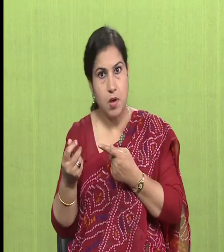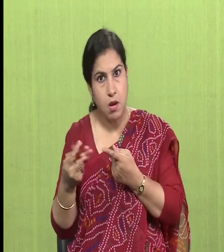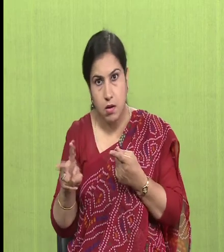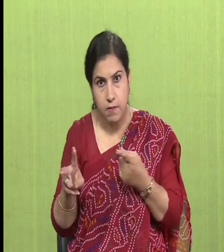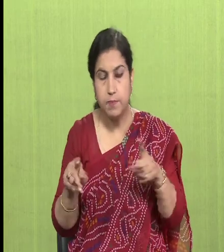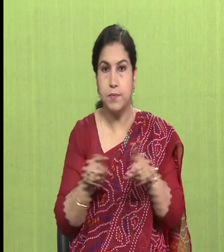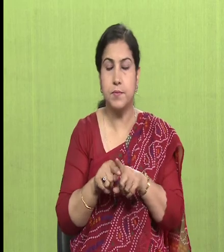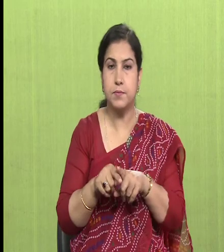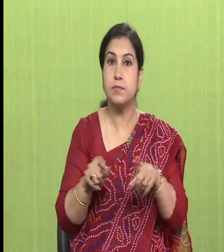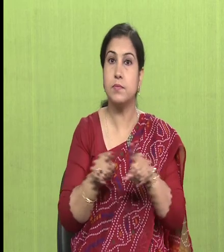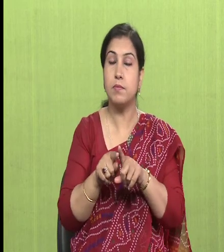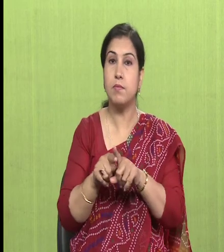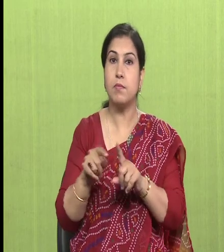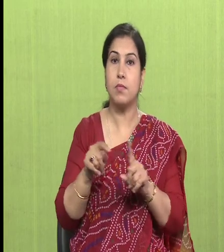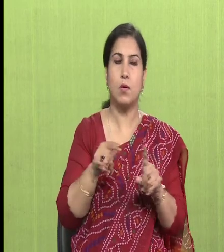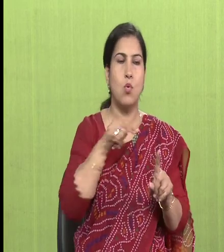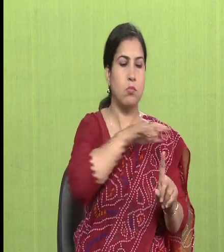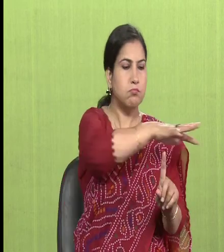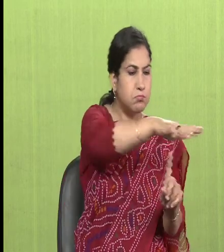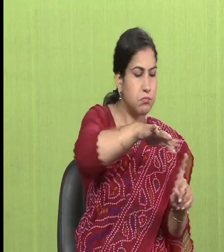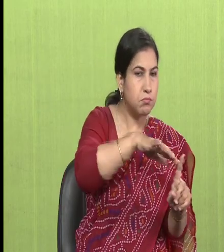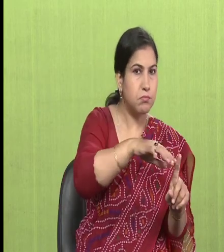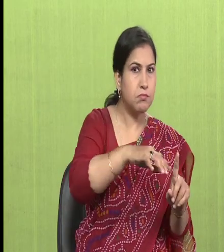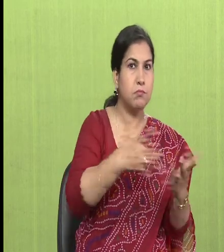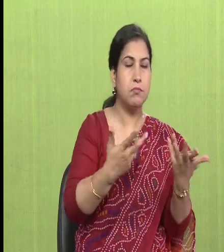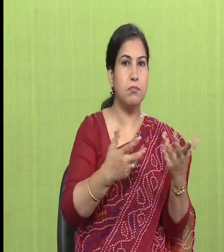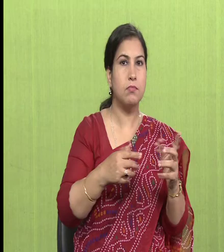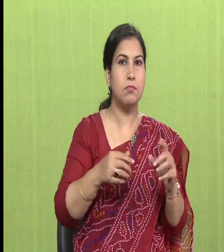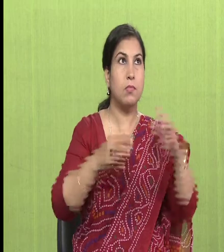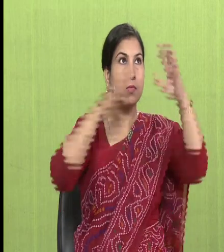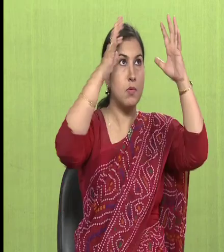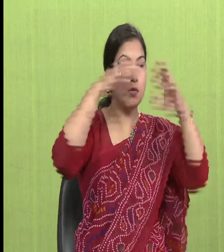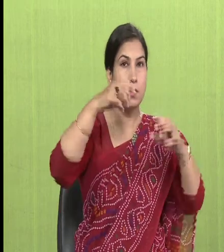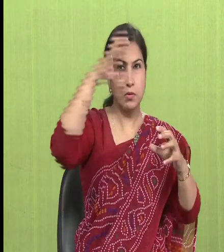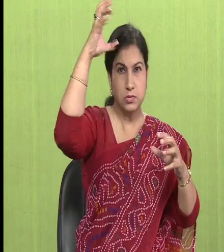and environment of different countries in the world.